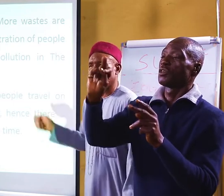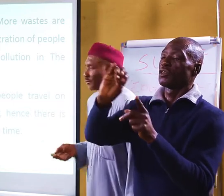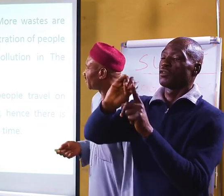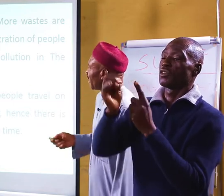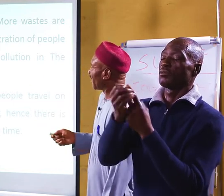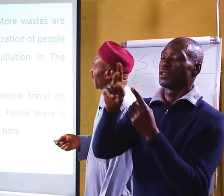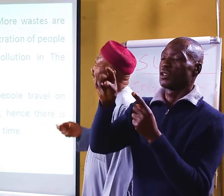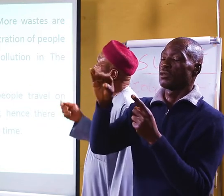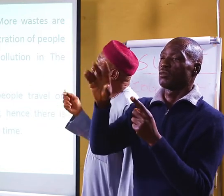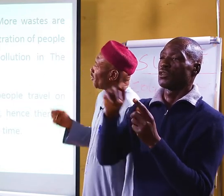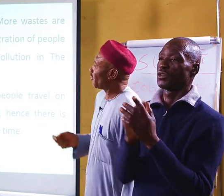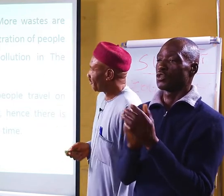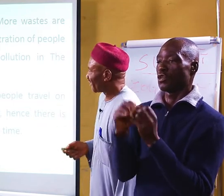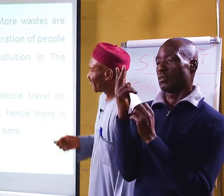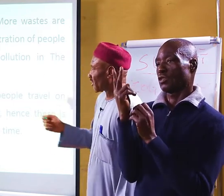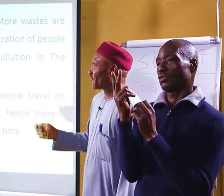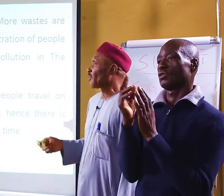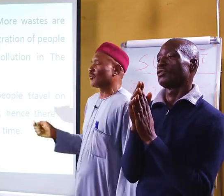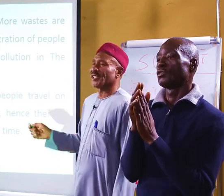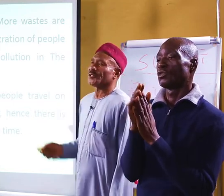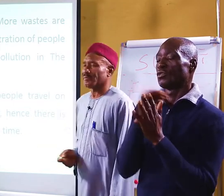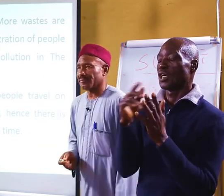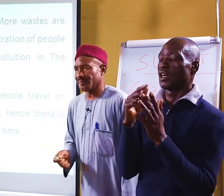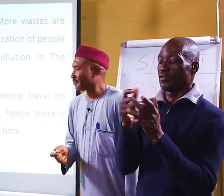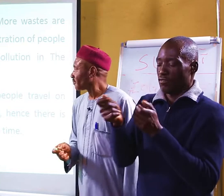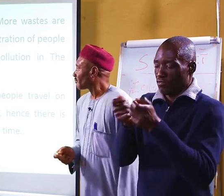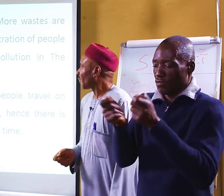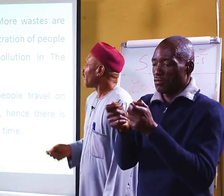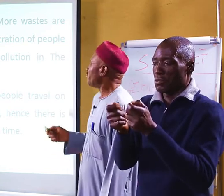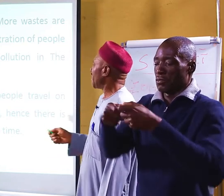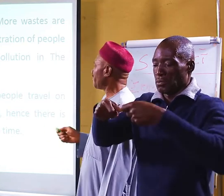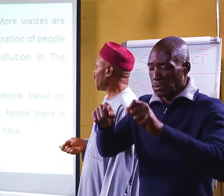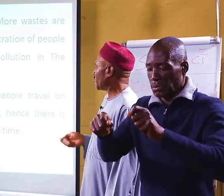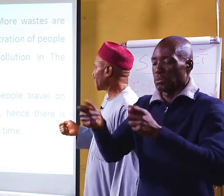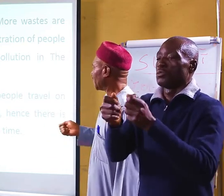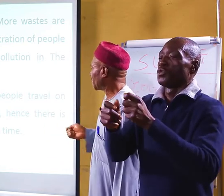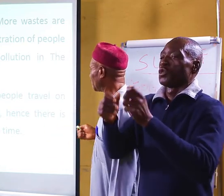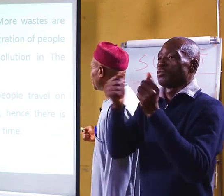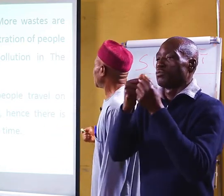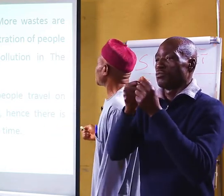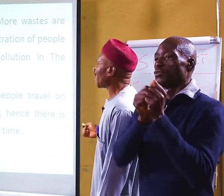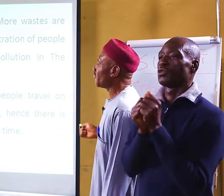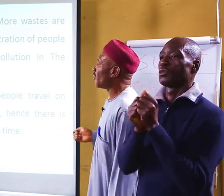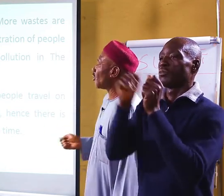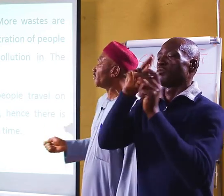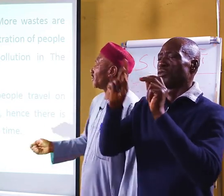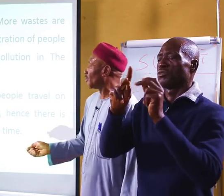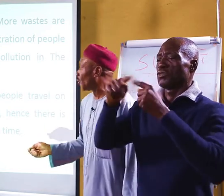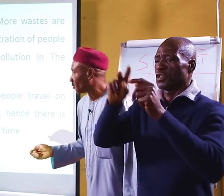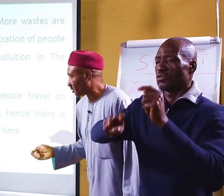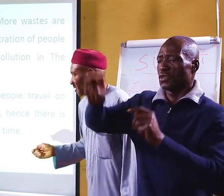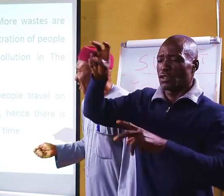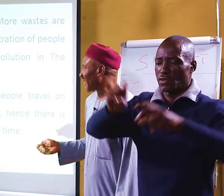environmental pollution. 2, traffic congestion. Many people tend to travel